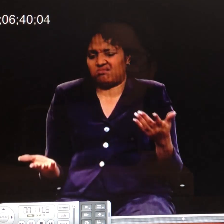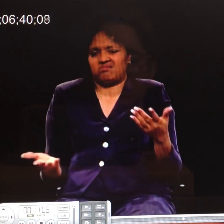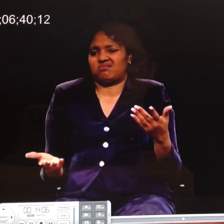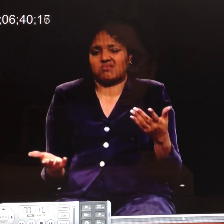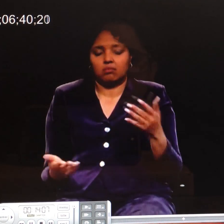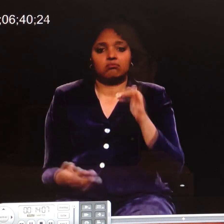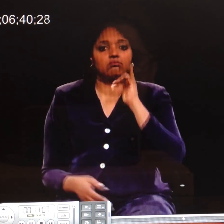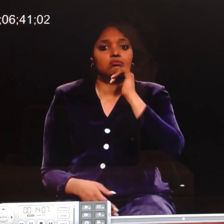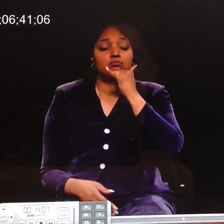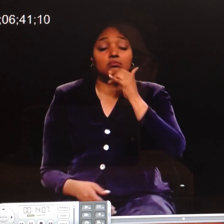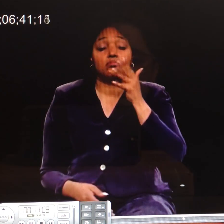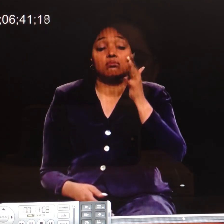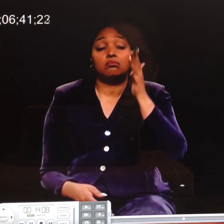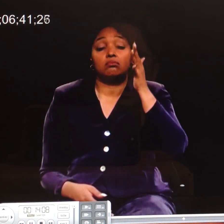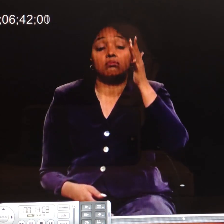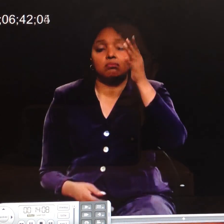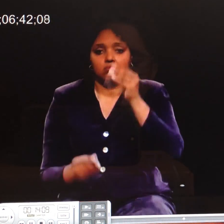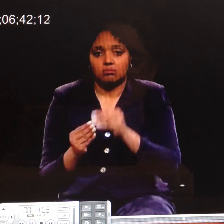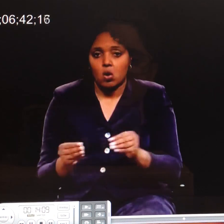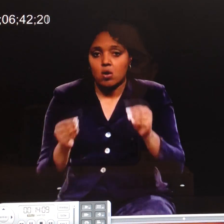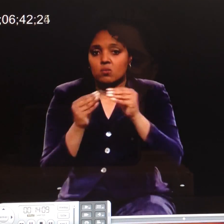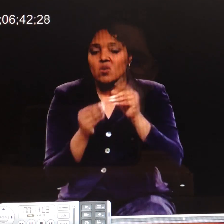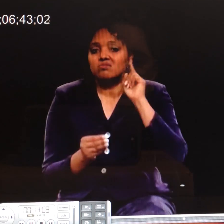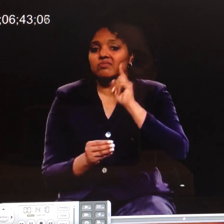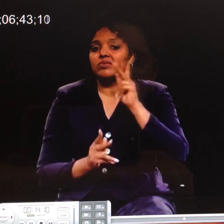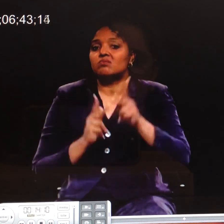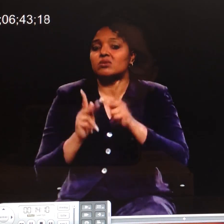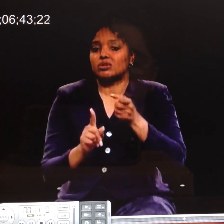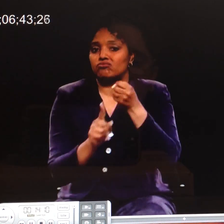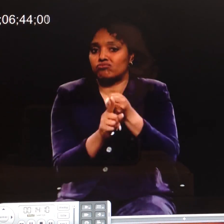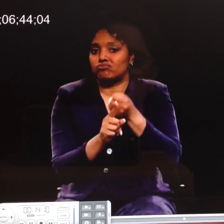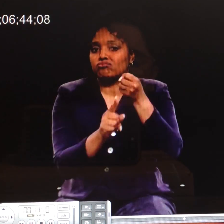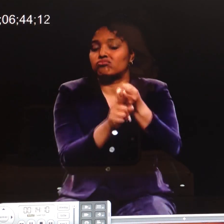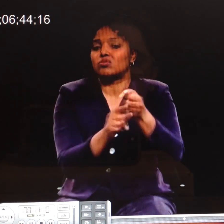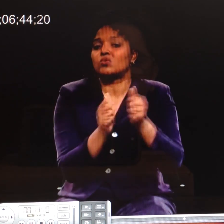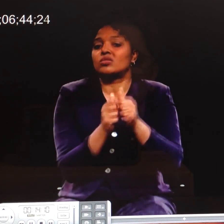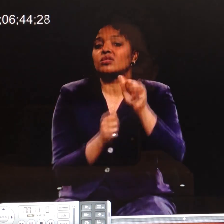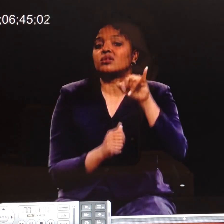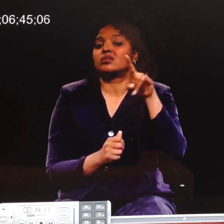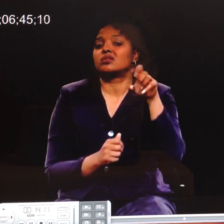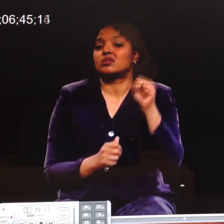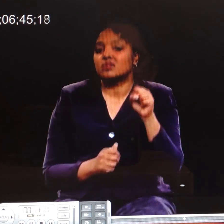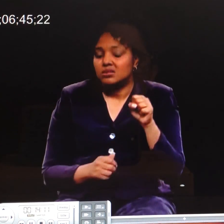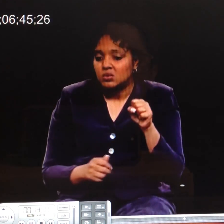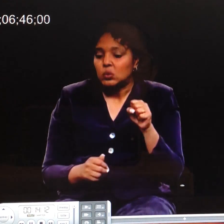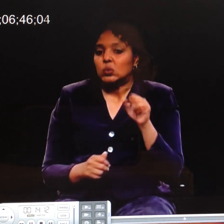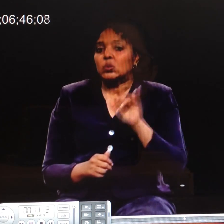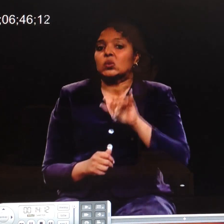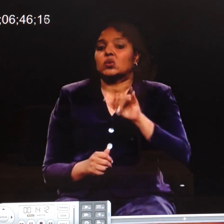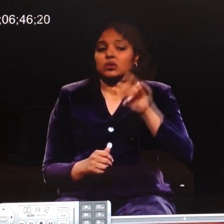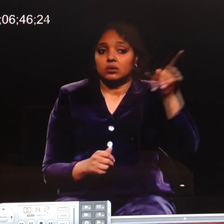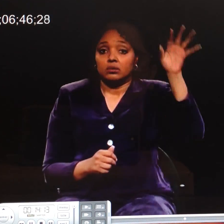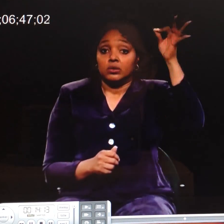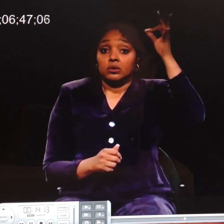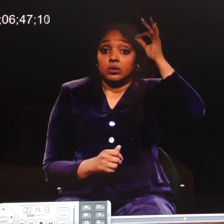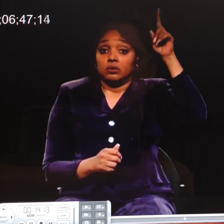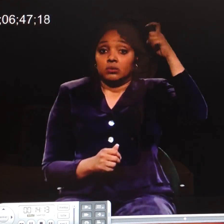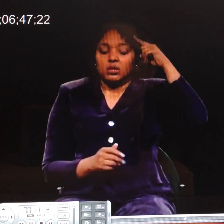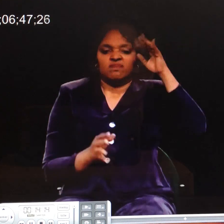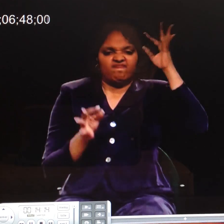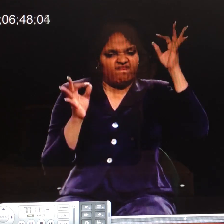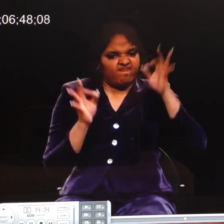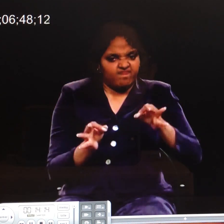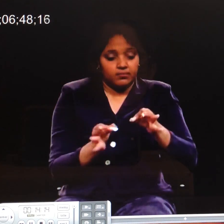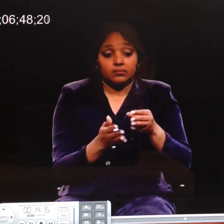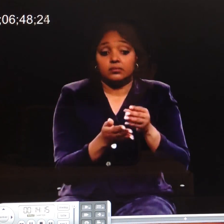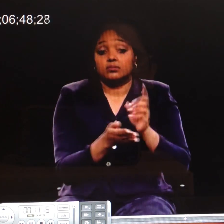big terminologies that they didn't understand. So it was not getting through to them. And in result